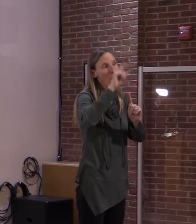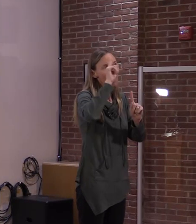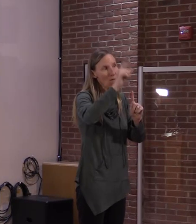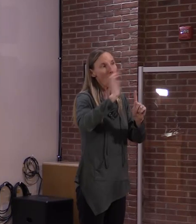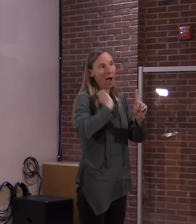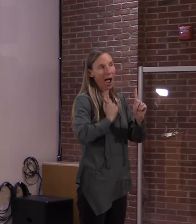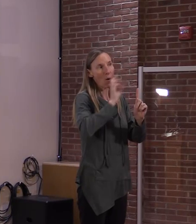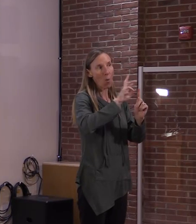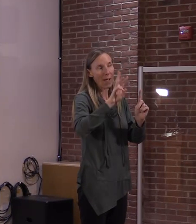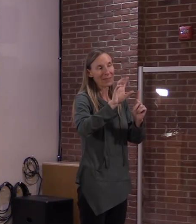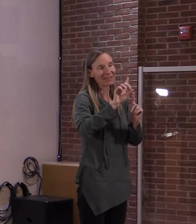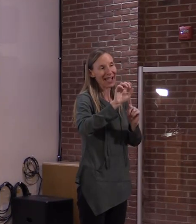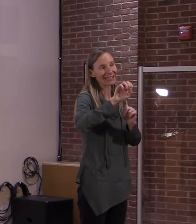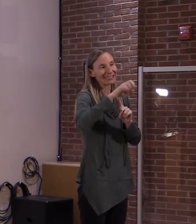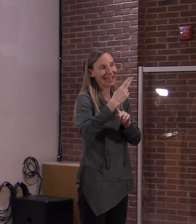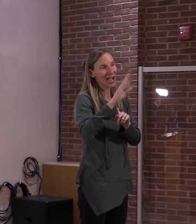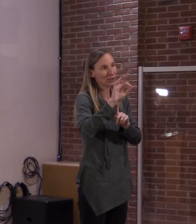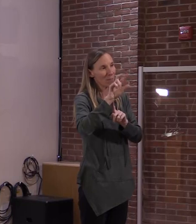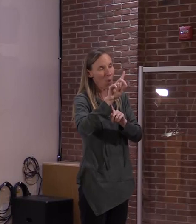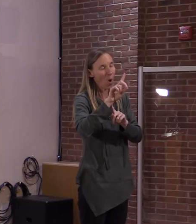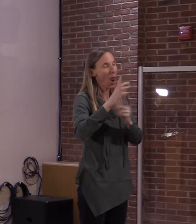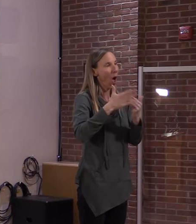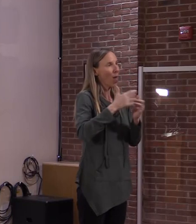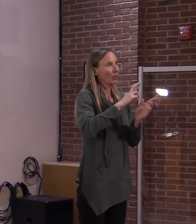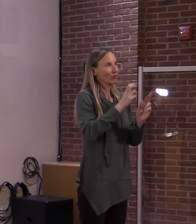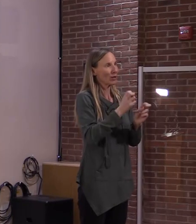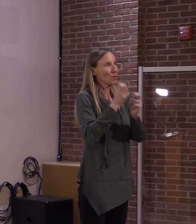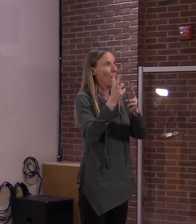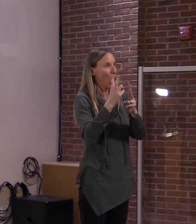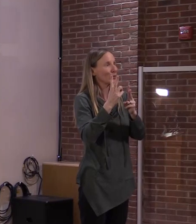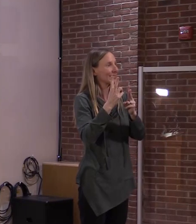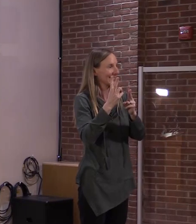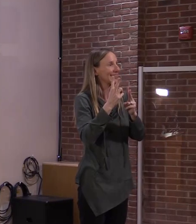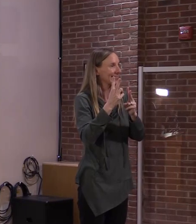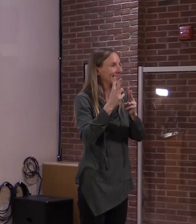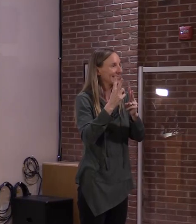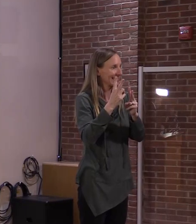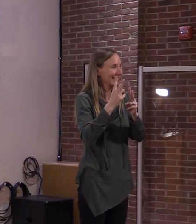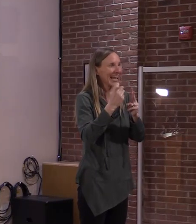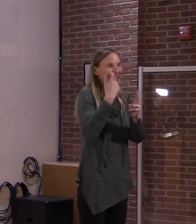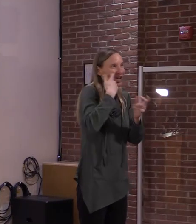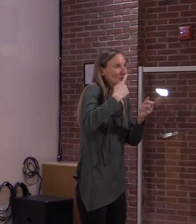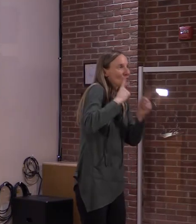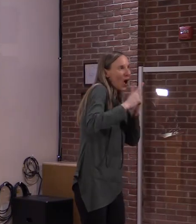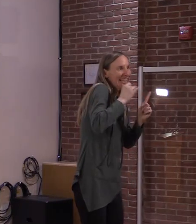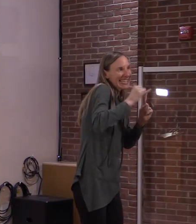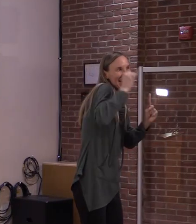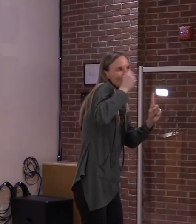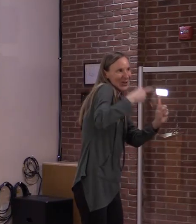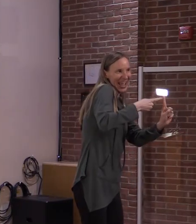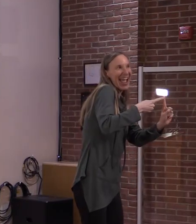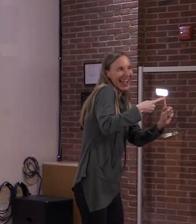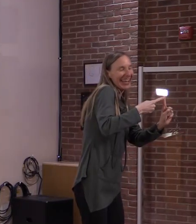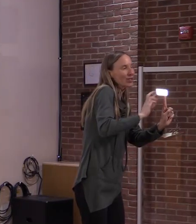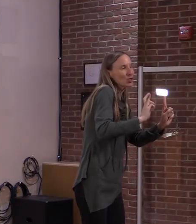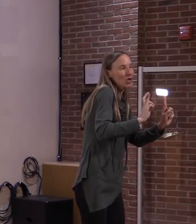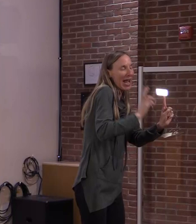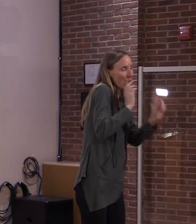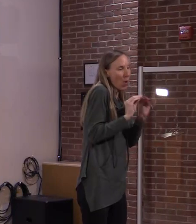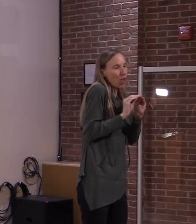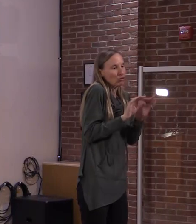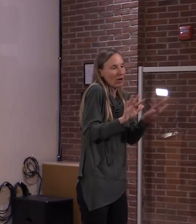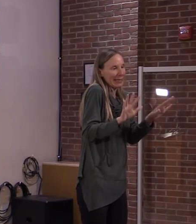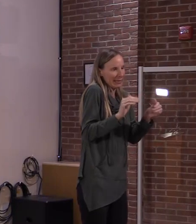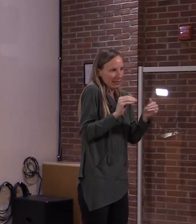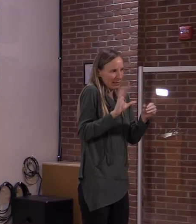is just about ready to go. We were just talking about it yesterday on my team, and we are going to be releasing that